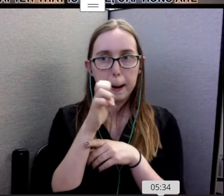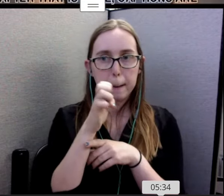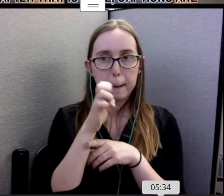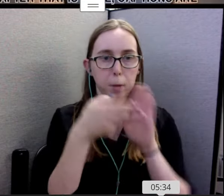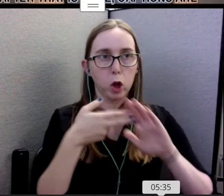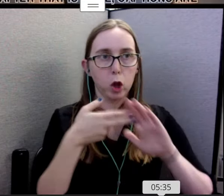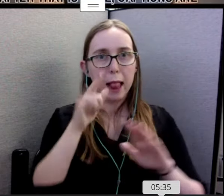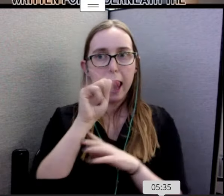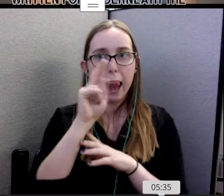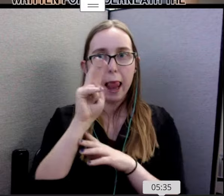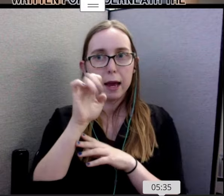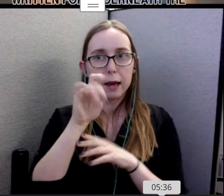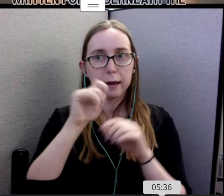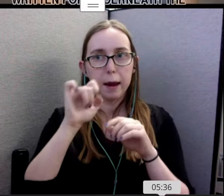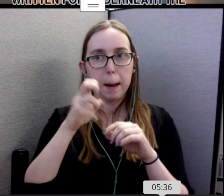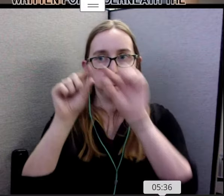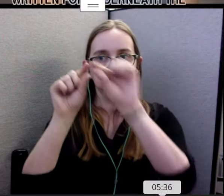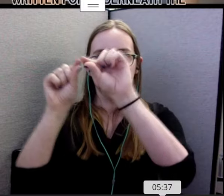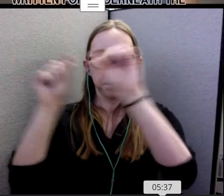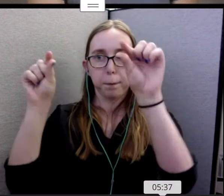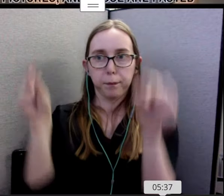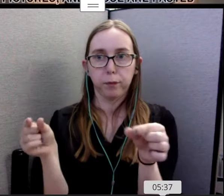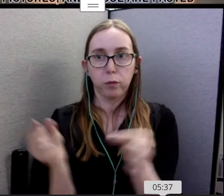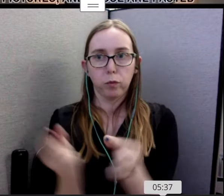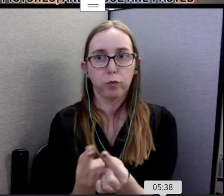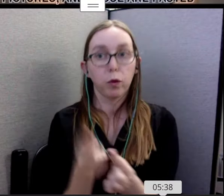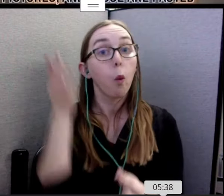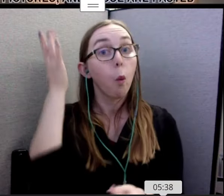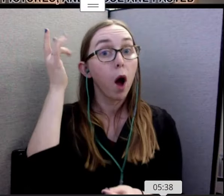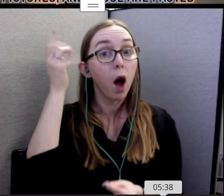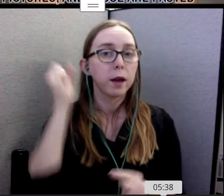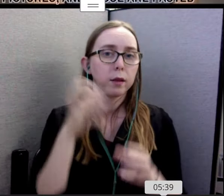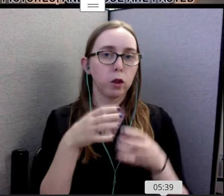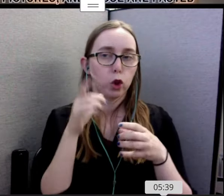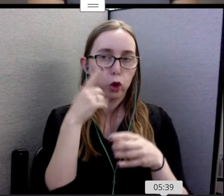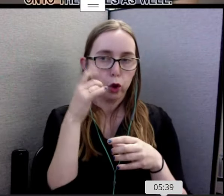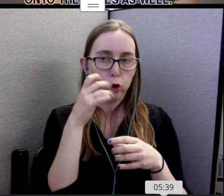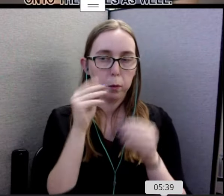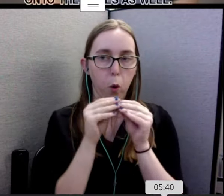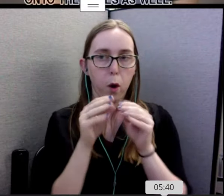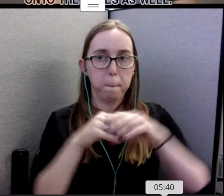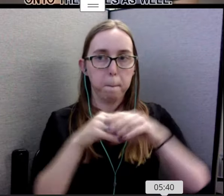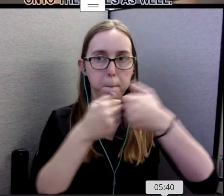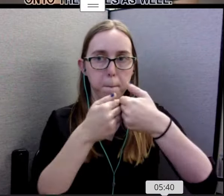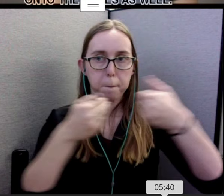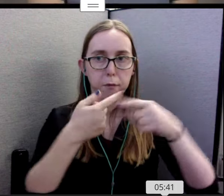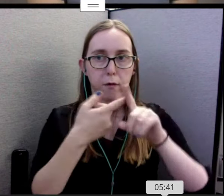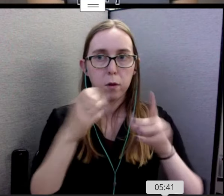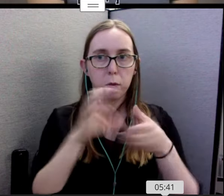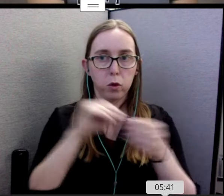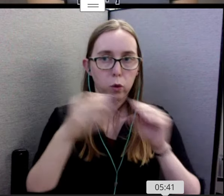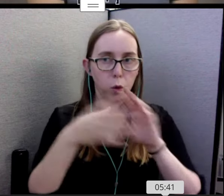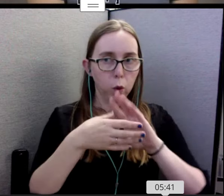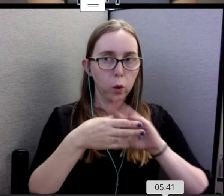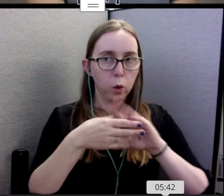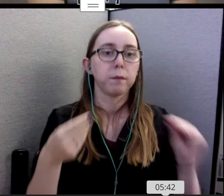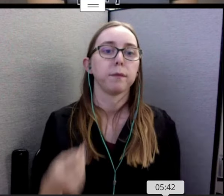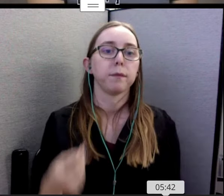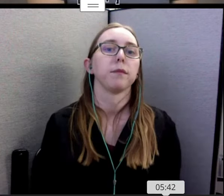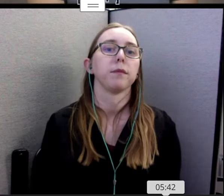After that is done, captions are written for underneath the pictures, and those are pasted onto the pages as well.